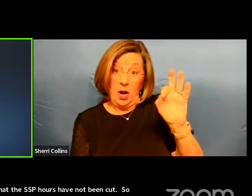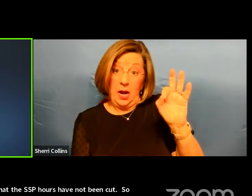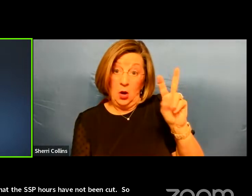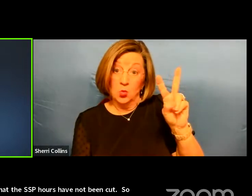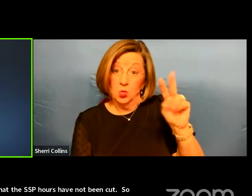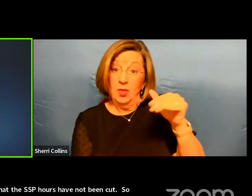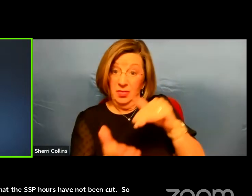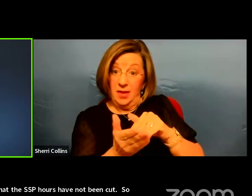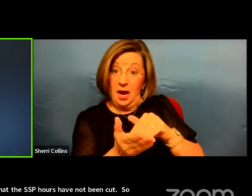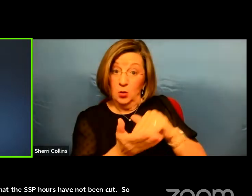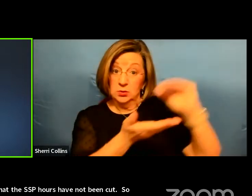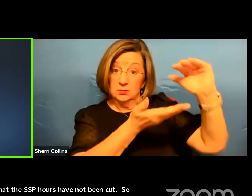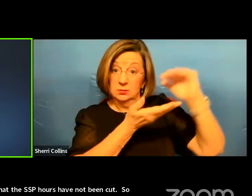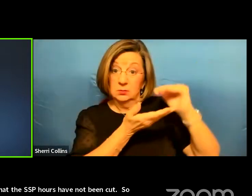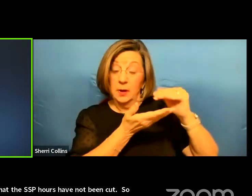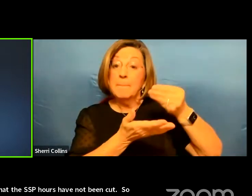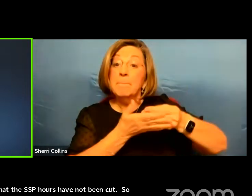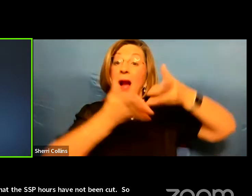2023,